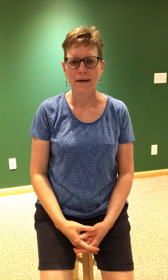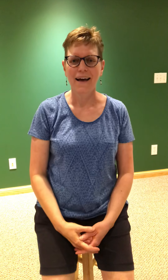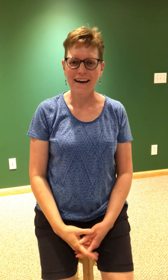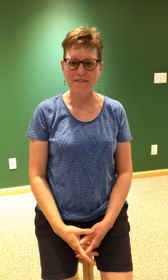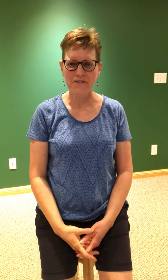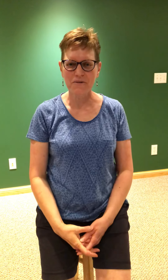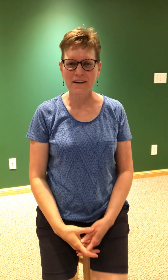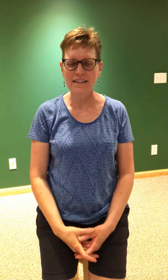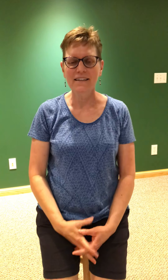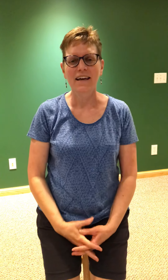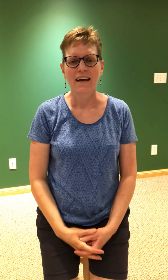everyone.